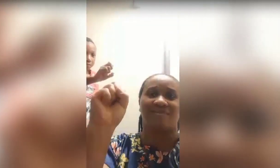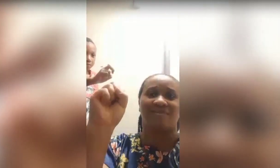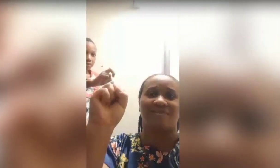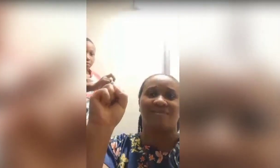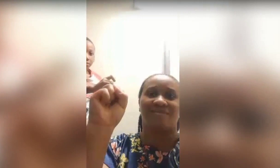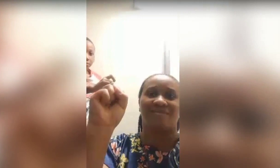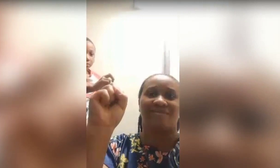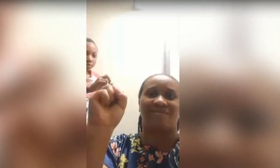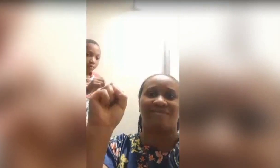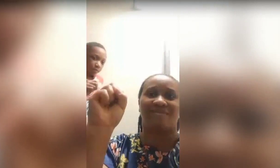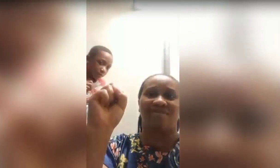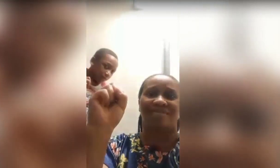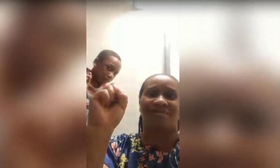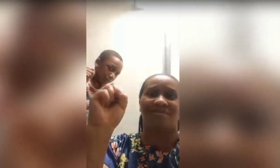and T.